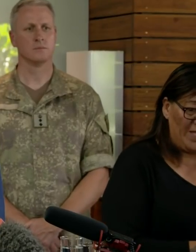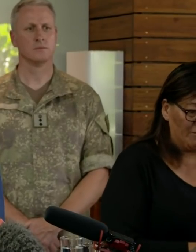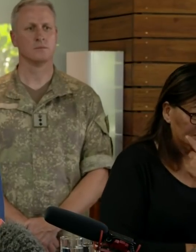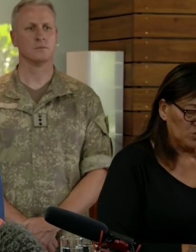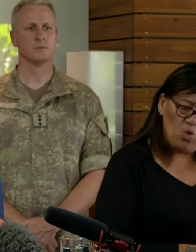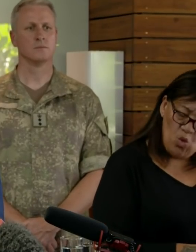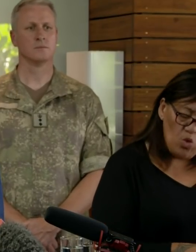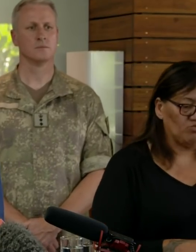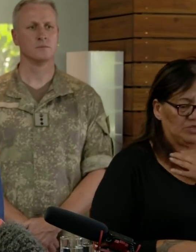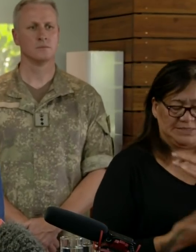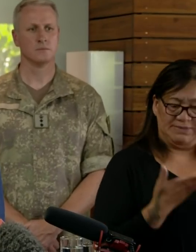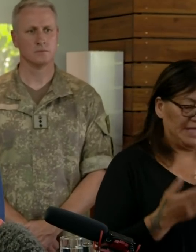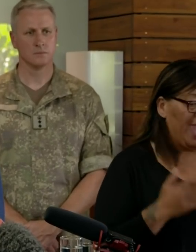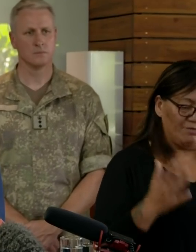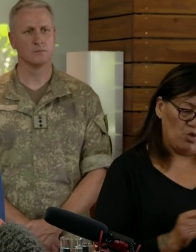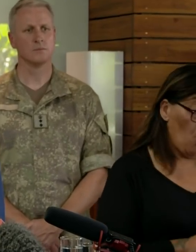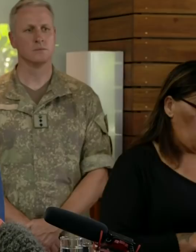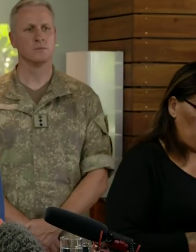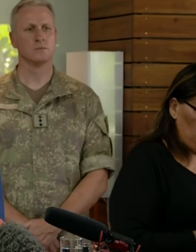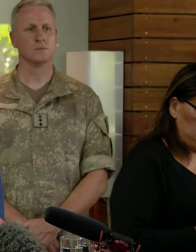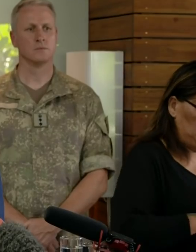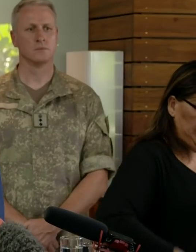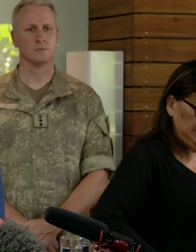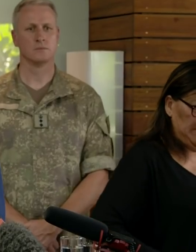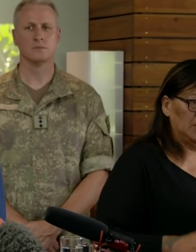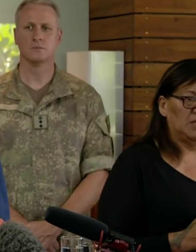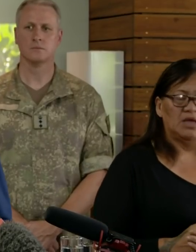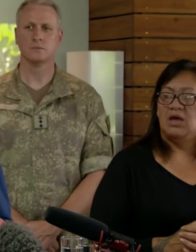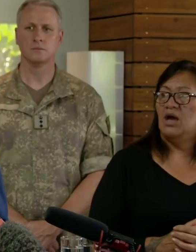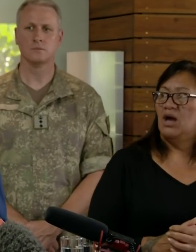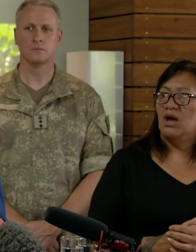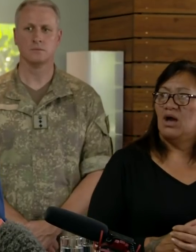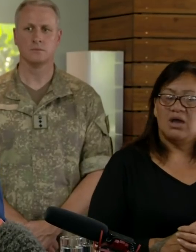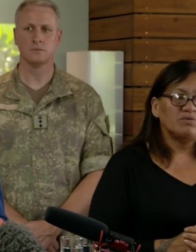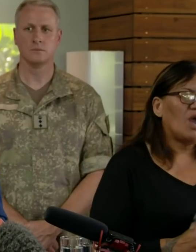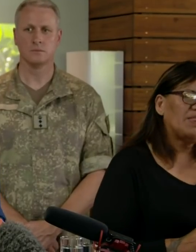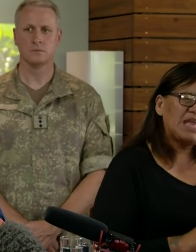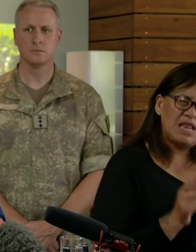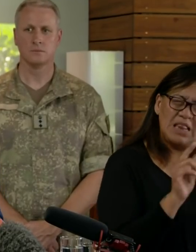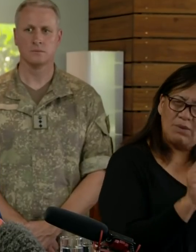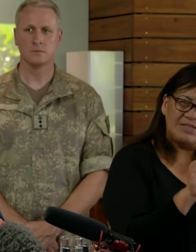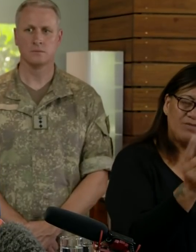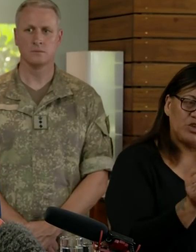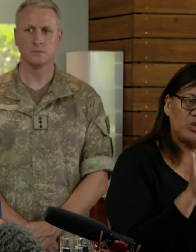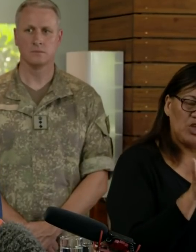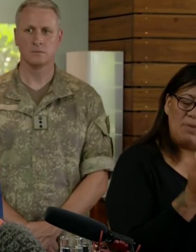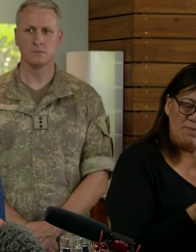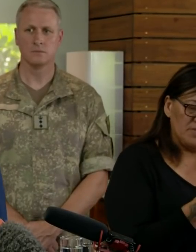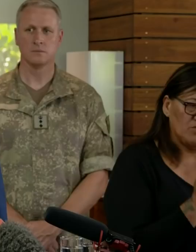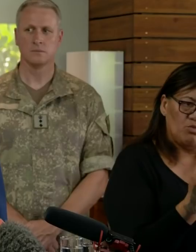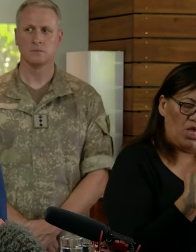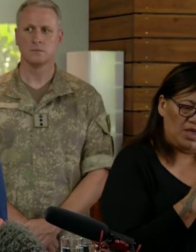risks meaning that you had to get off the island with those bodies in quick hours? So I think that's a slightly different question, but I'm very happy to answer